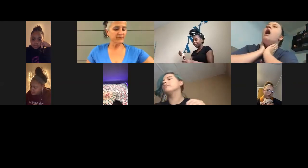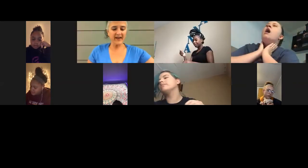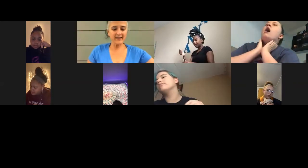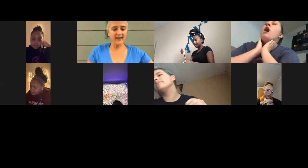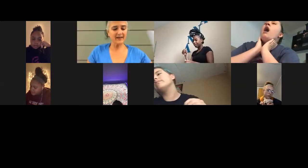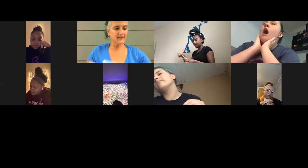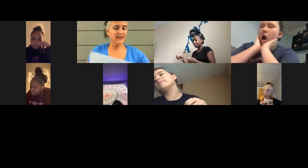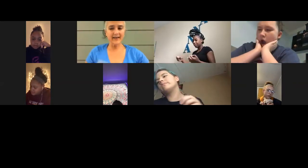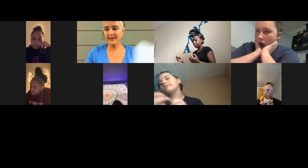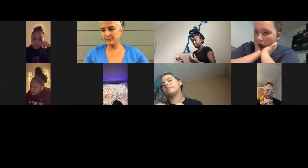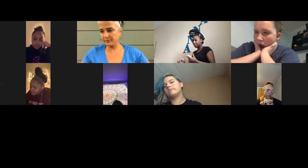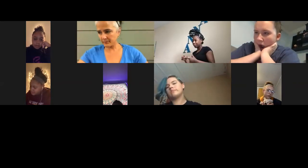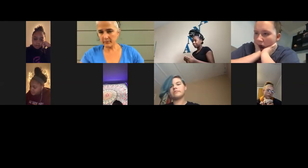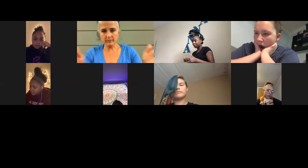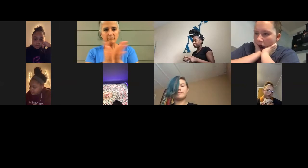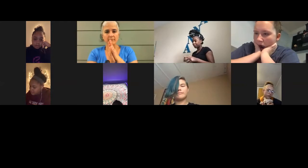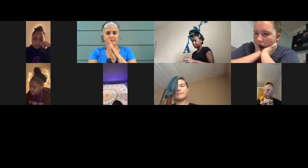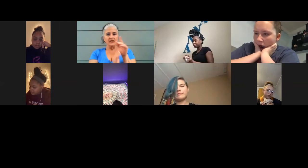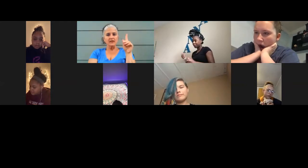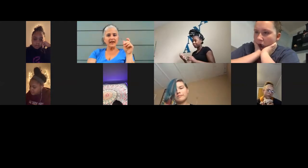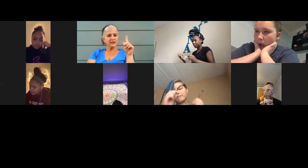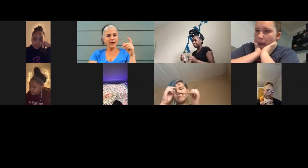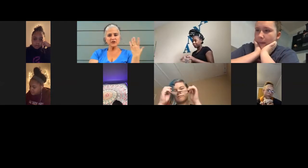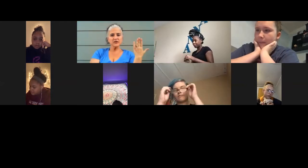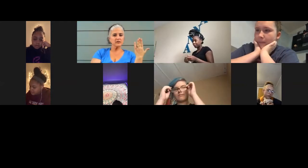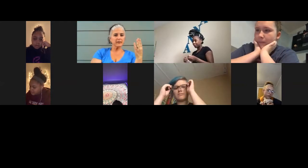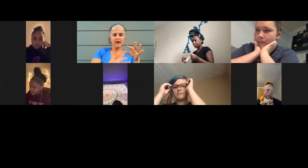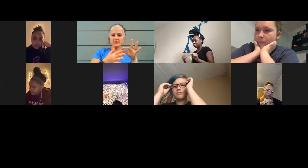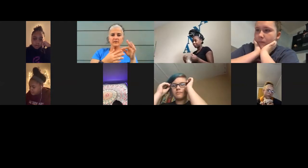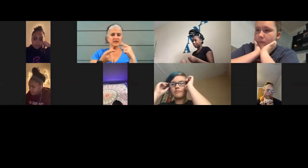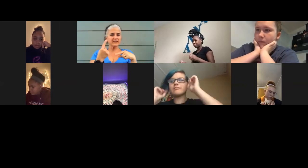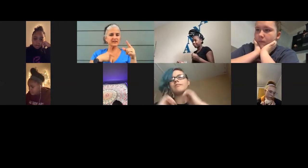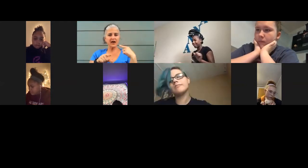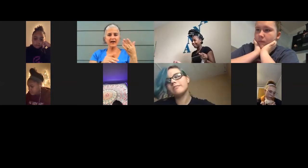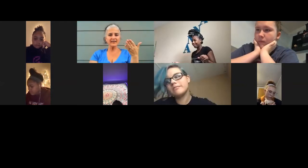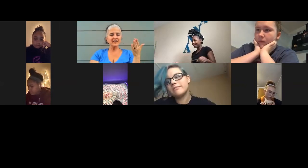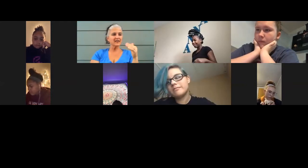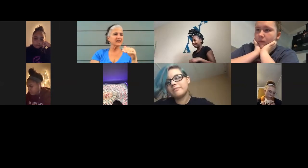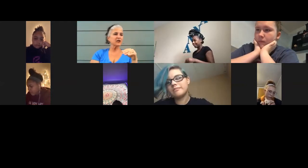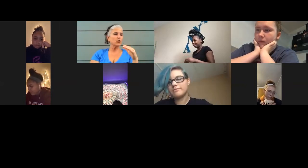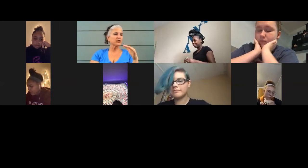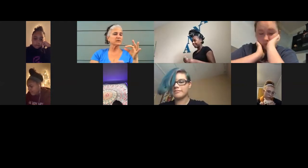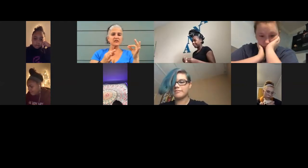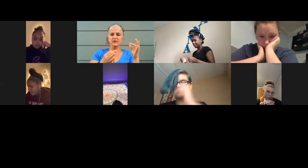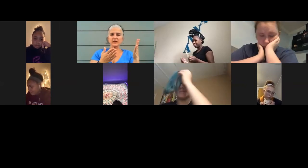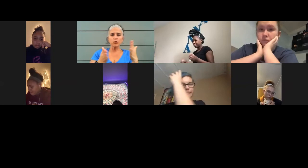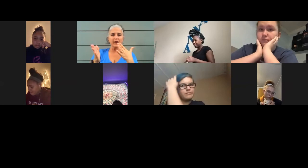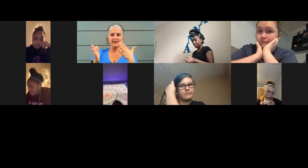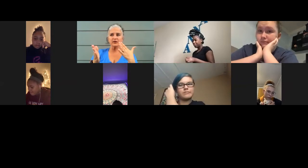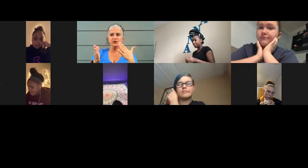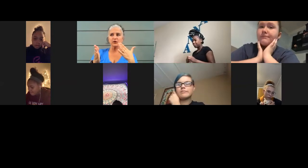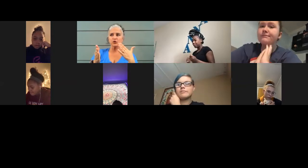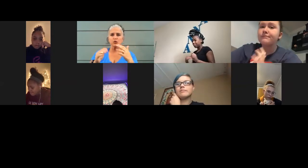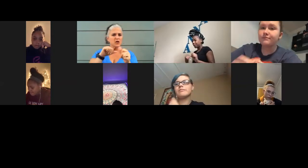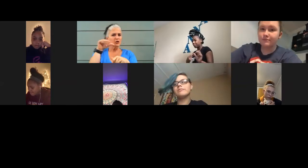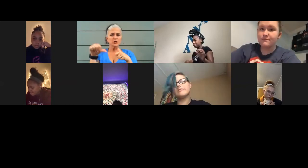So, fantastic. Any questions about a specific sign thing or a specific